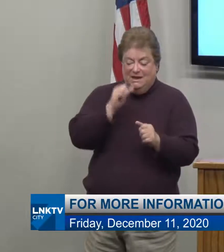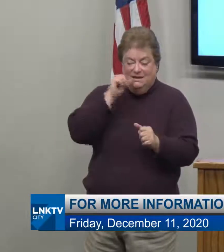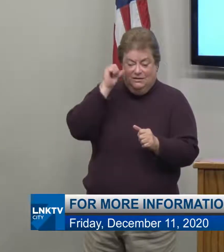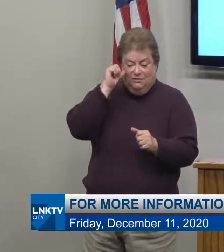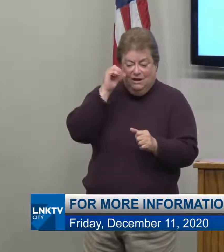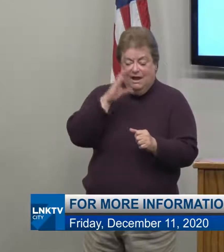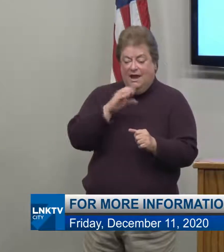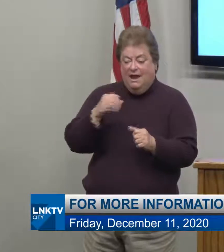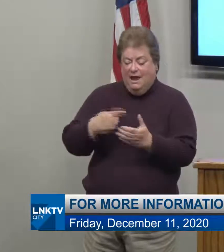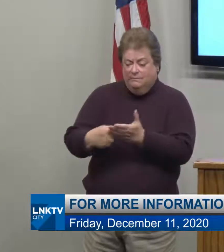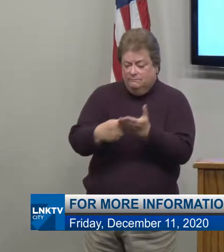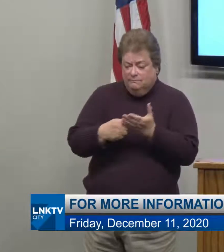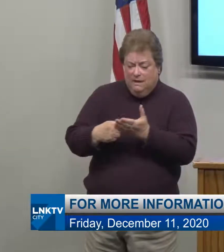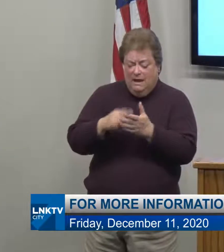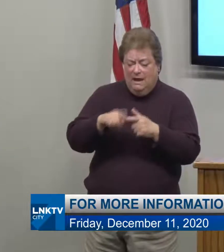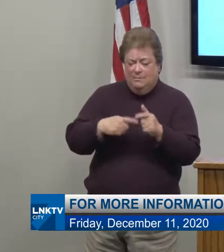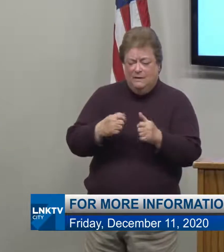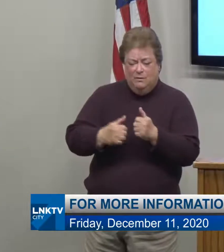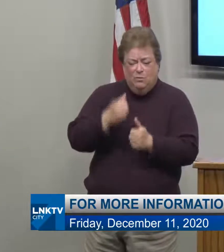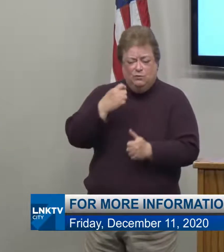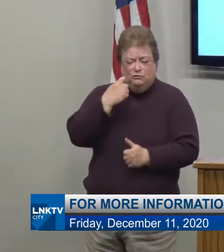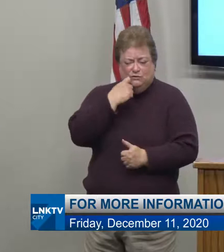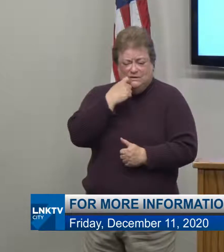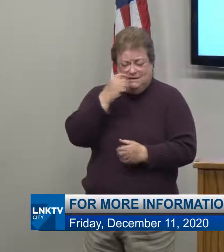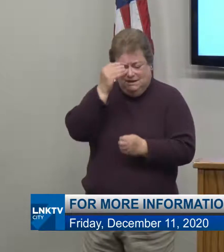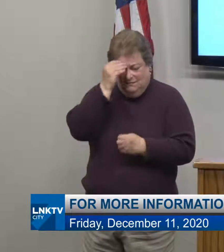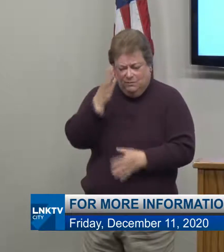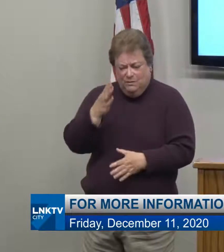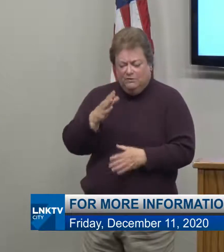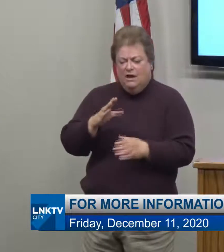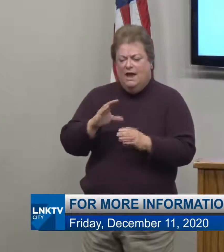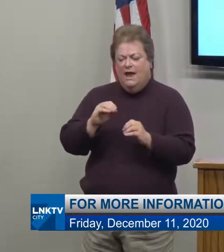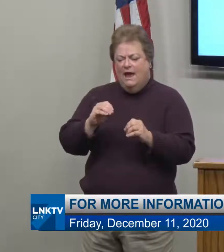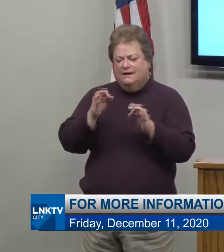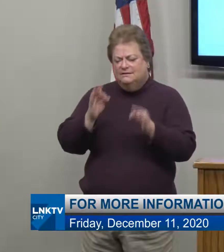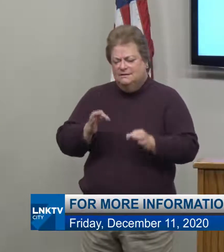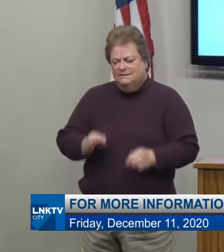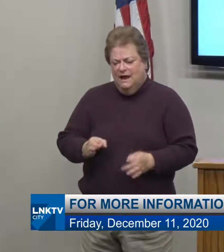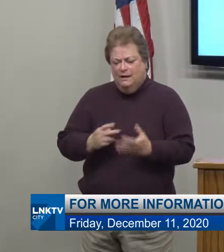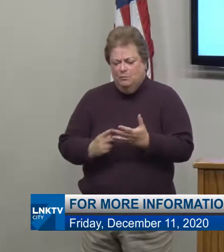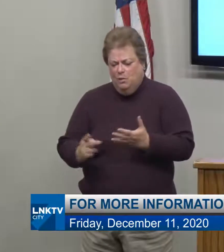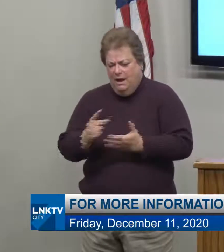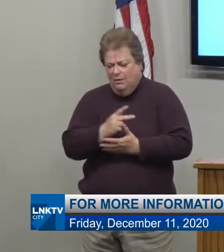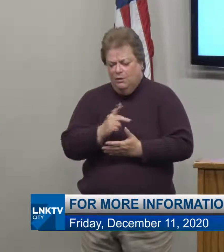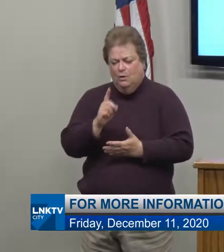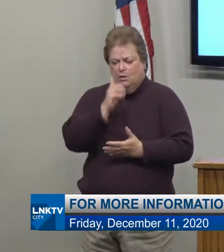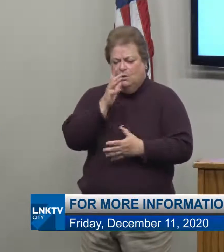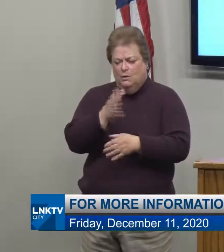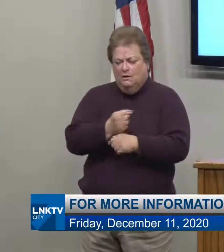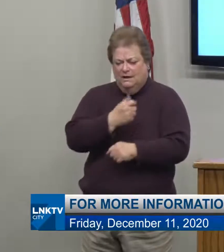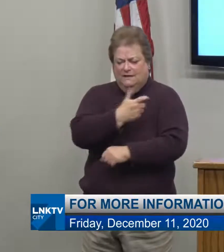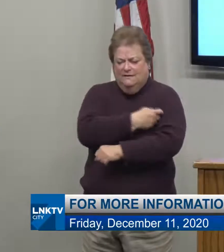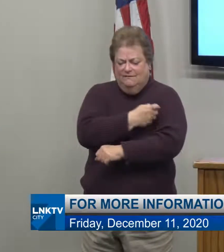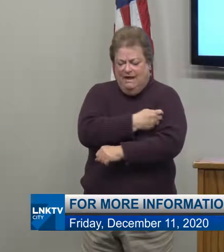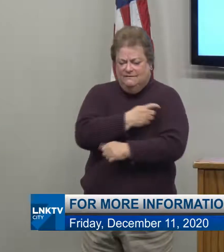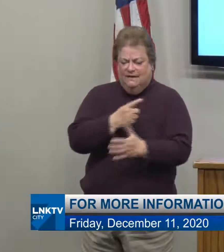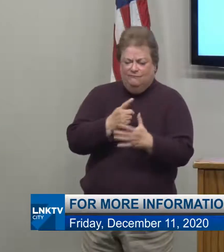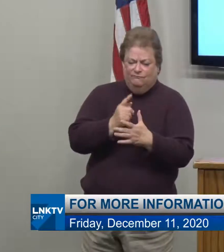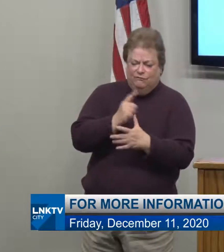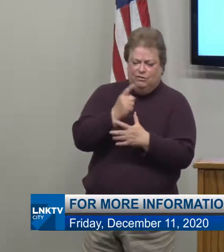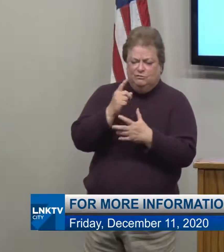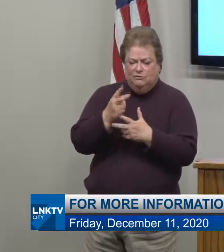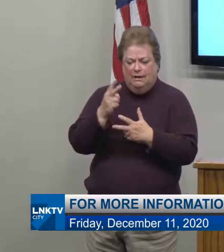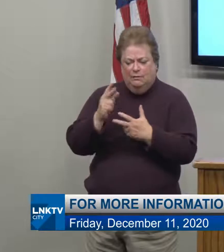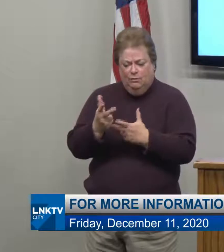latest information and discussed prioritization of the vaccine and distribution plans. Early on, we will